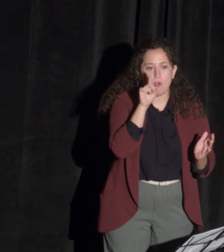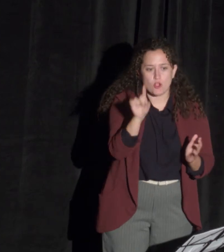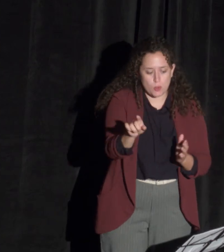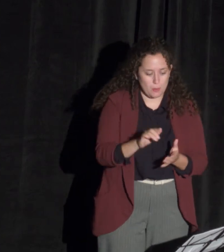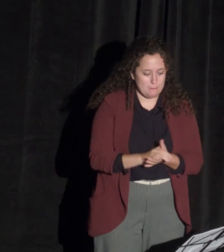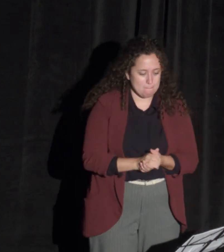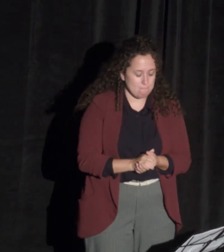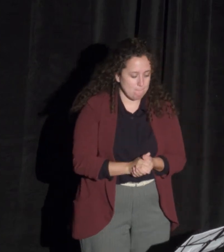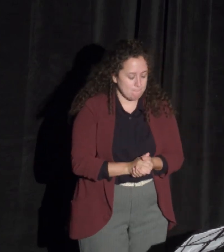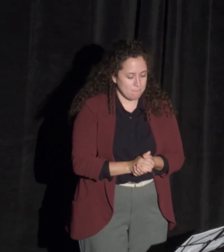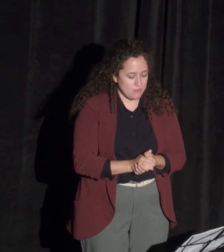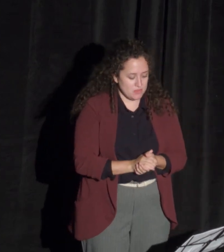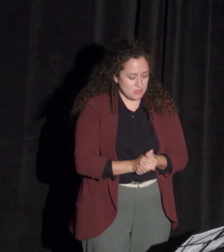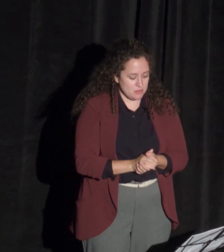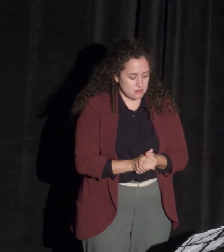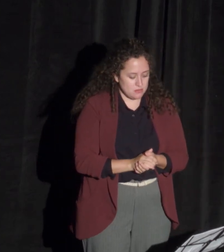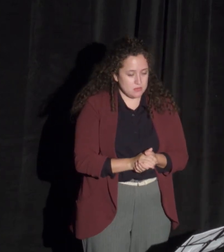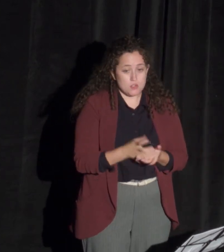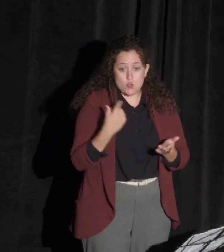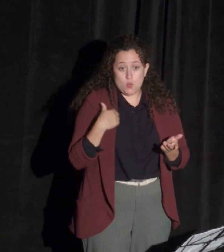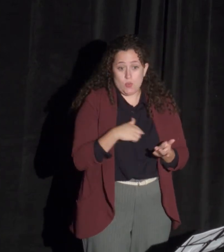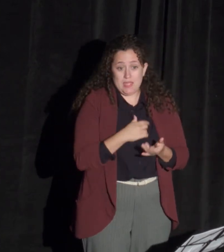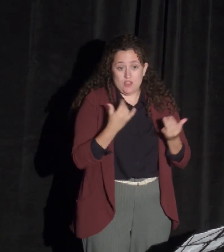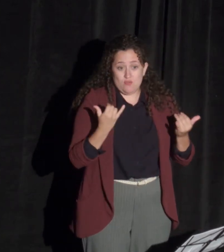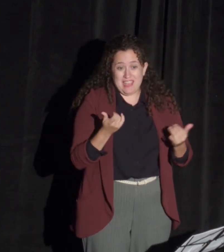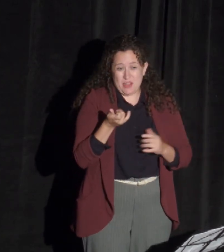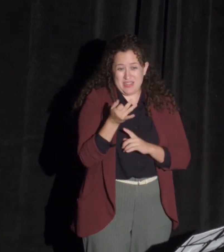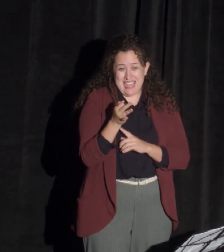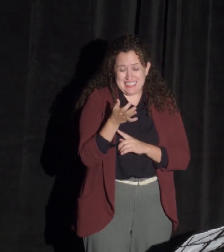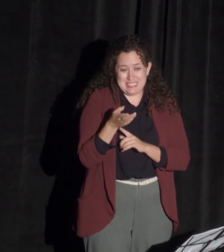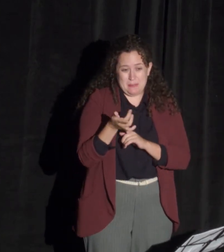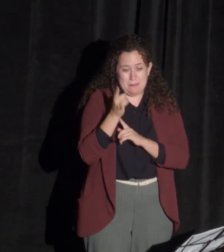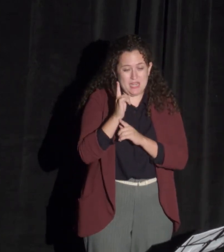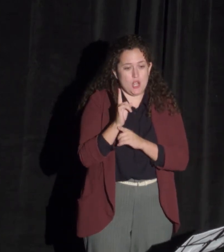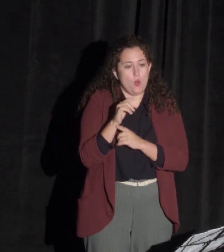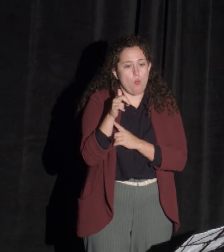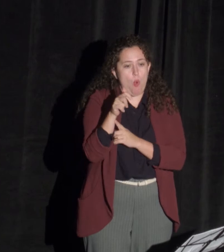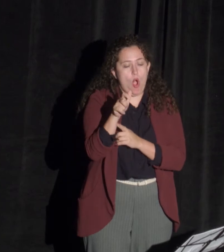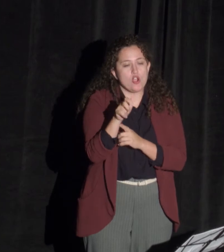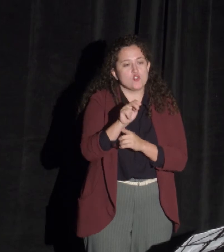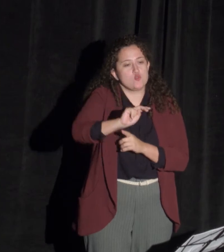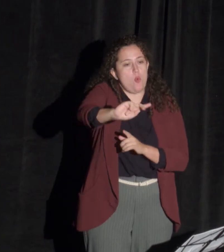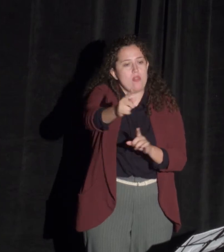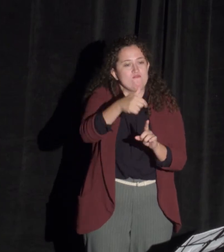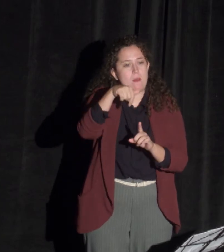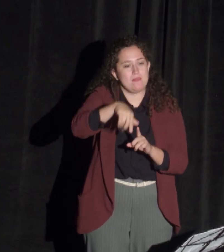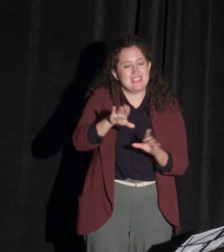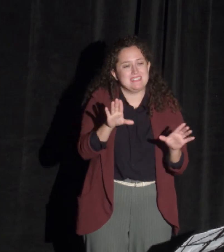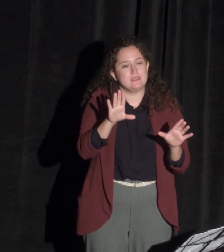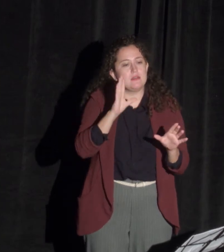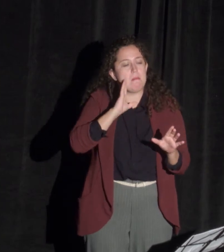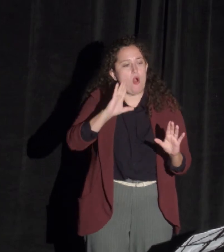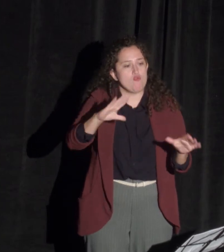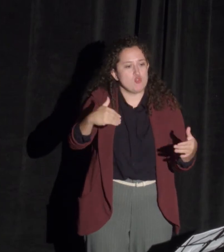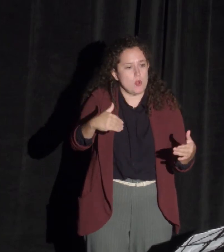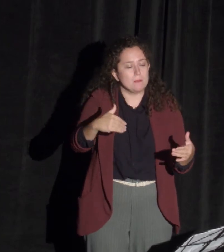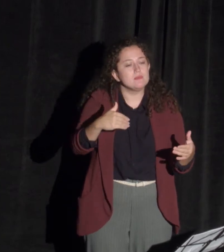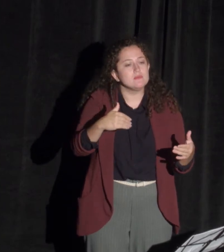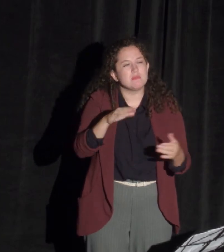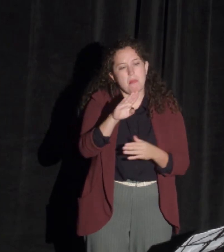We are currently a 19-minute walk north from this ballroom at Lurie's Children's Hospital. We don't know what will be going